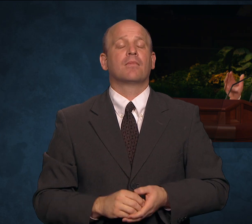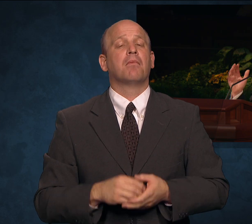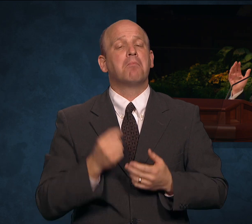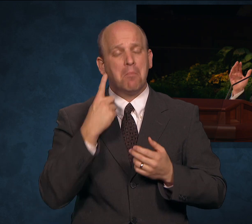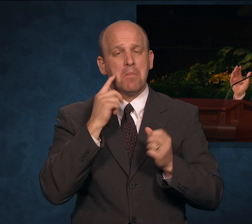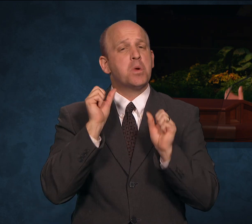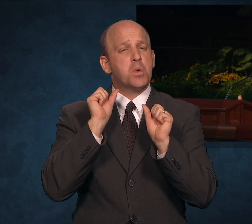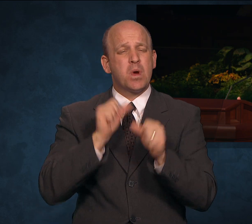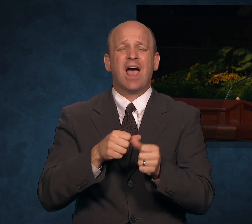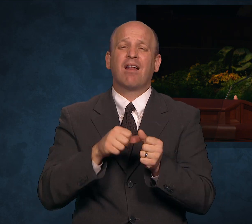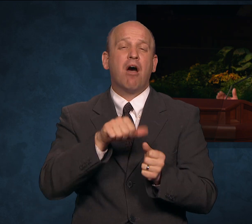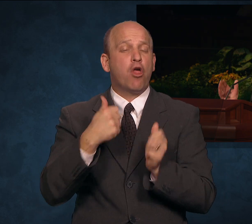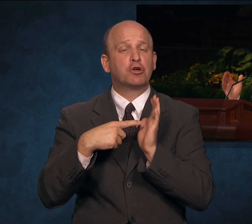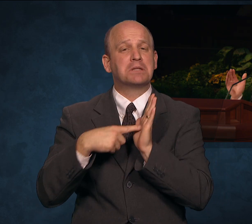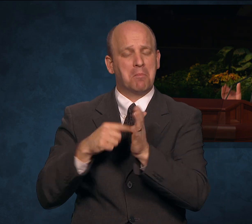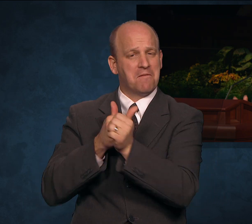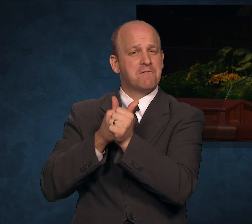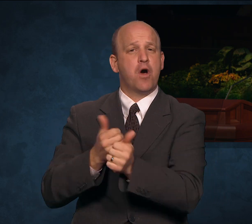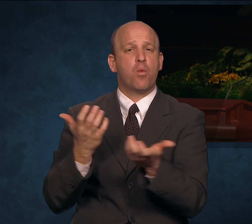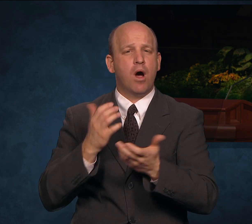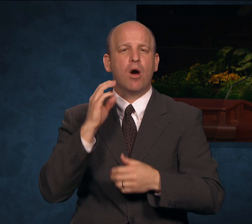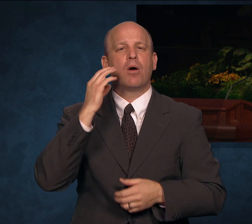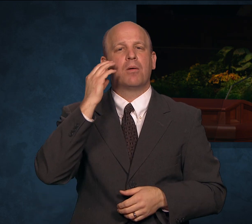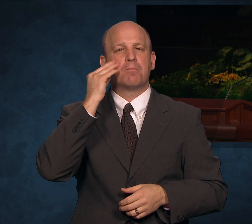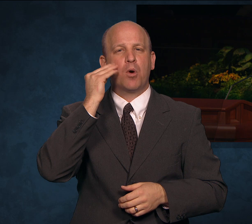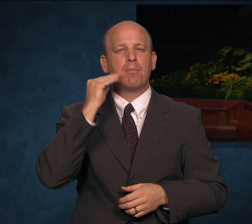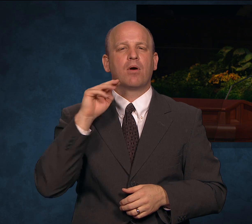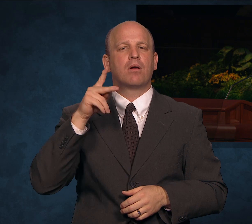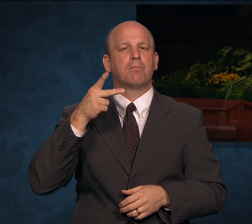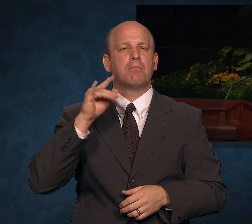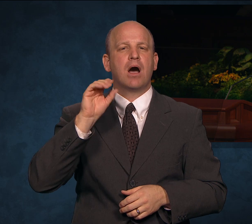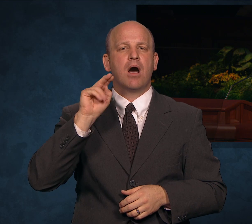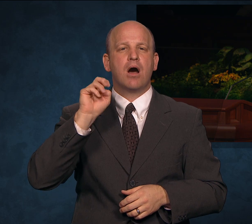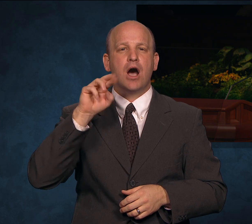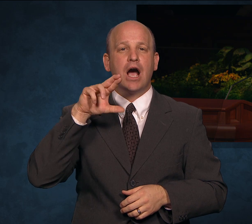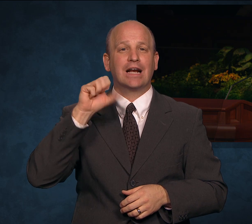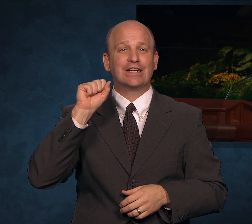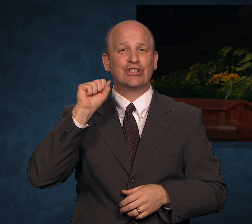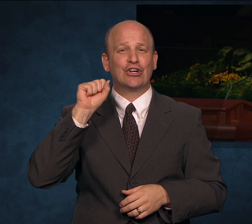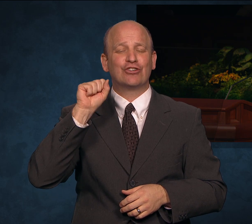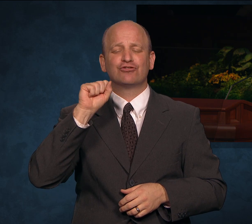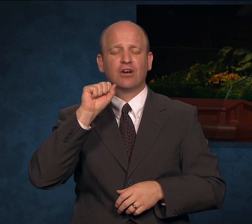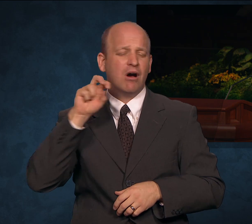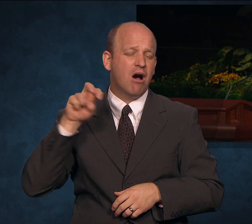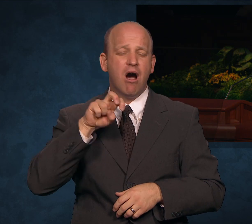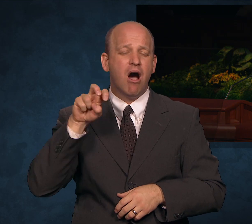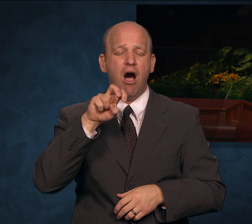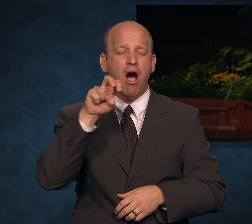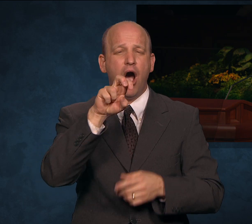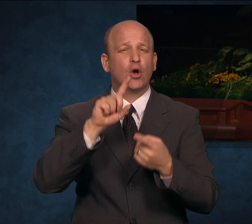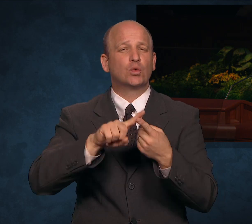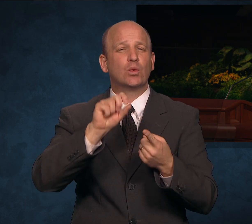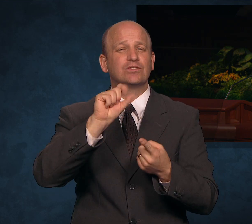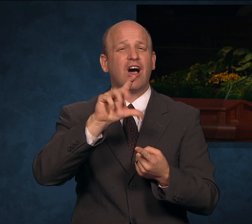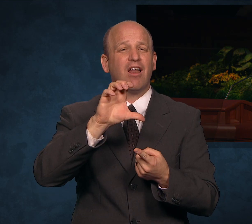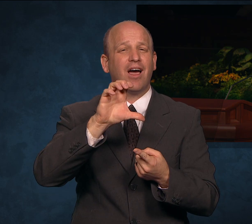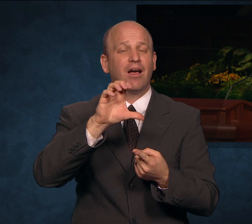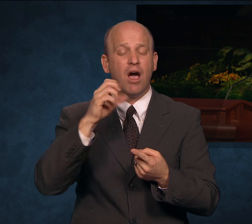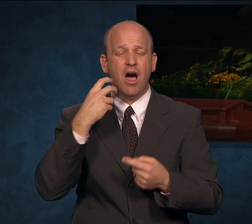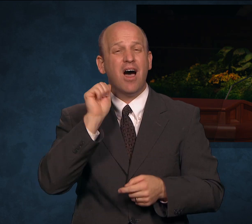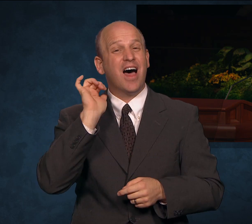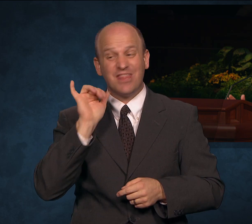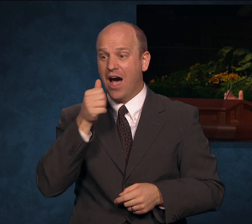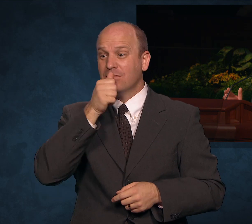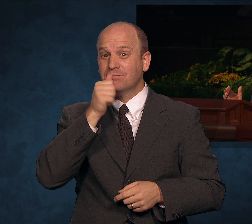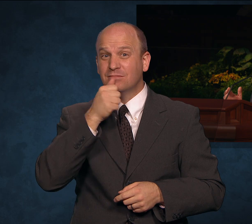gratitude during their slow and painful track toward the Great Salt Lake even singing and dancing